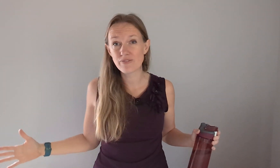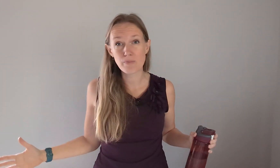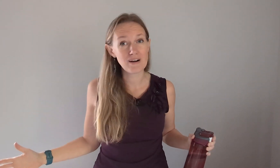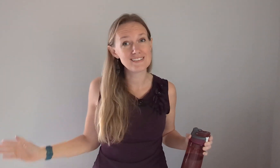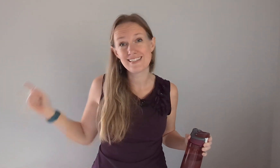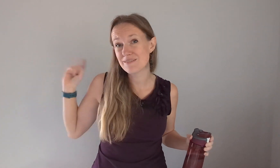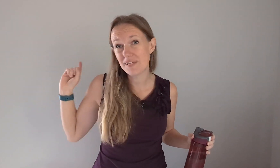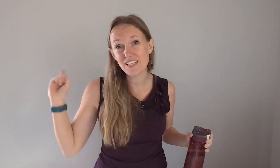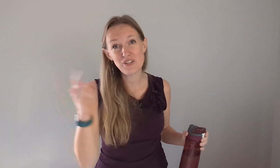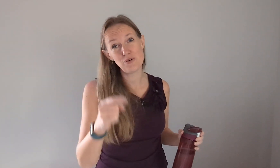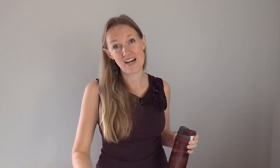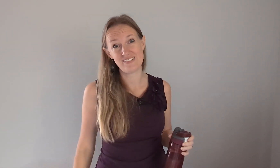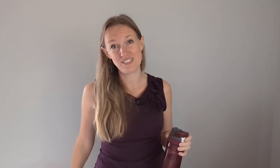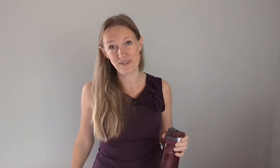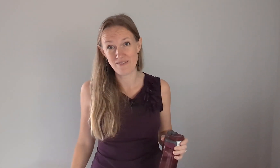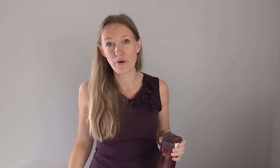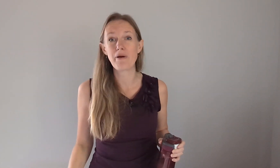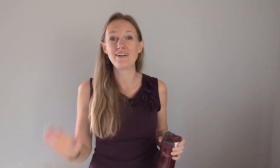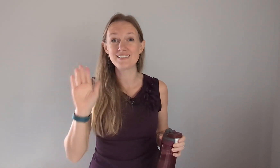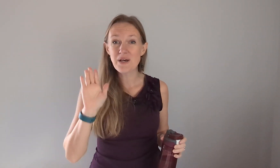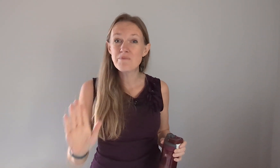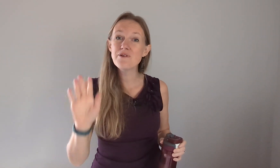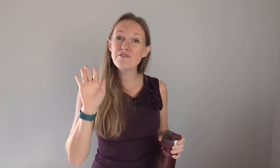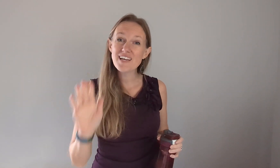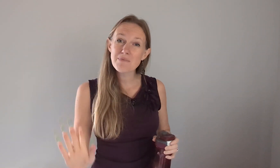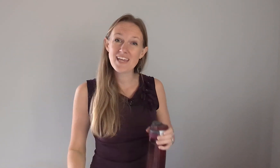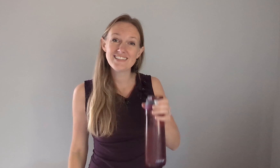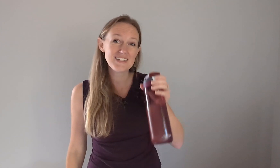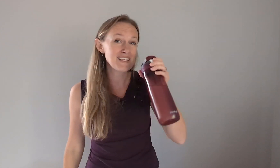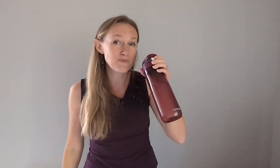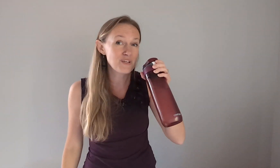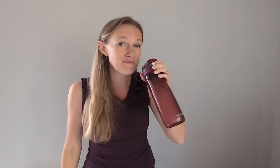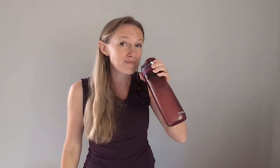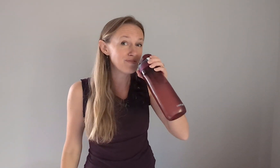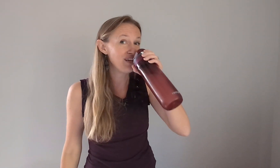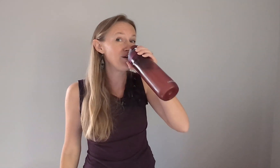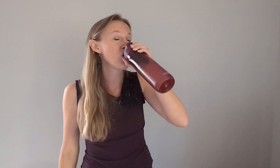4 parts doesn't mean you have to do it in 4 parts. Move at the pace that's most comfortable for you.